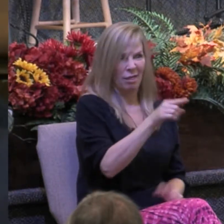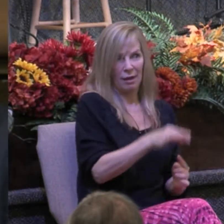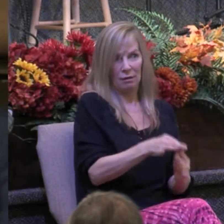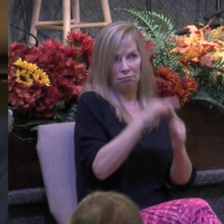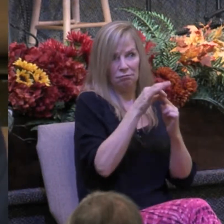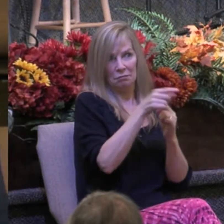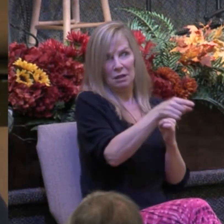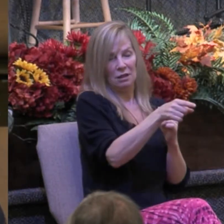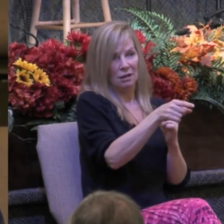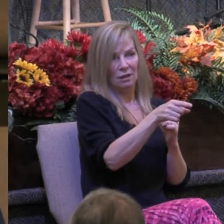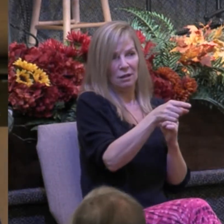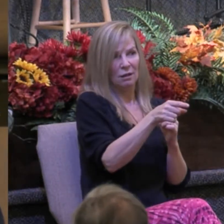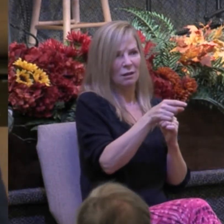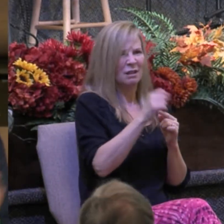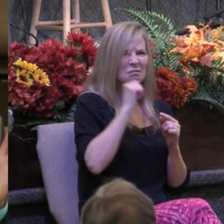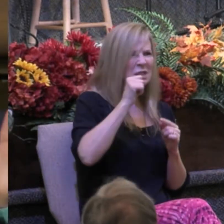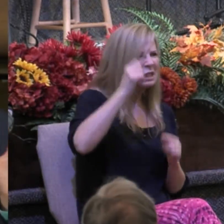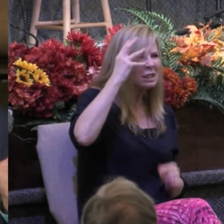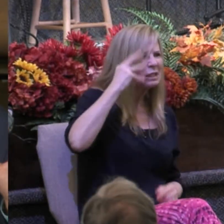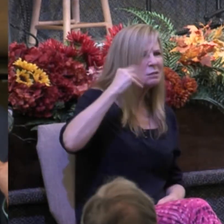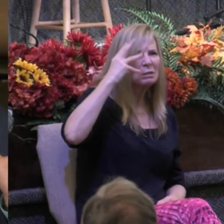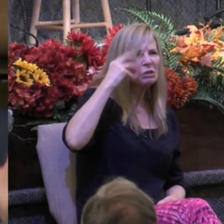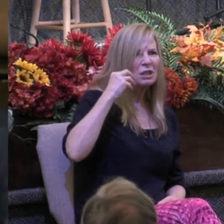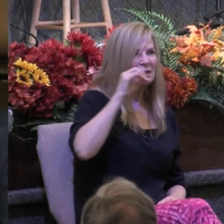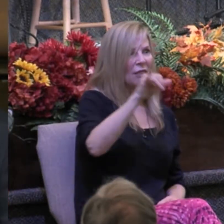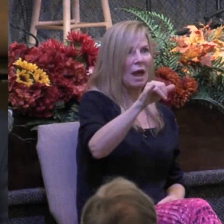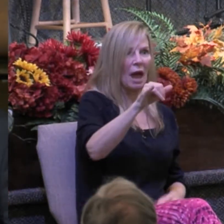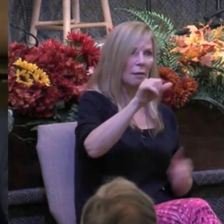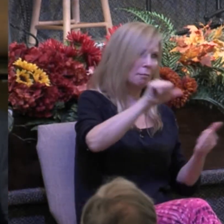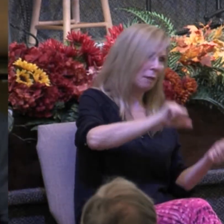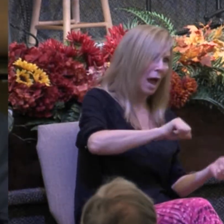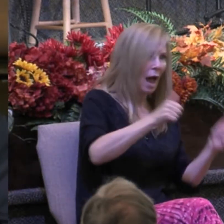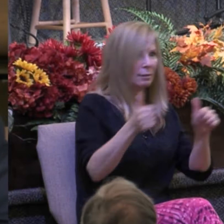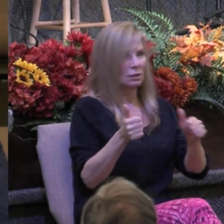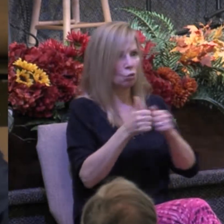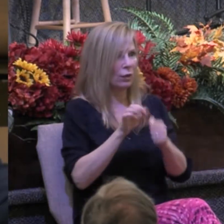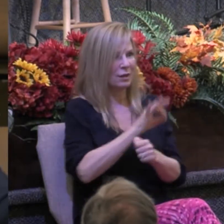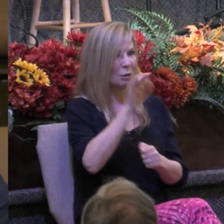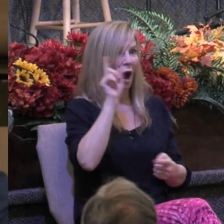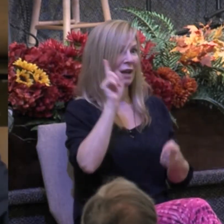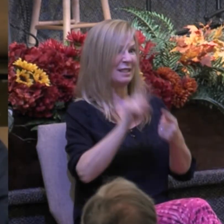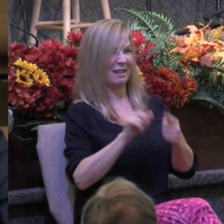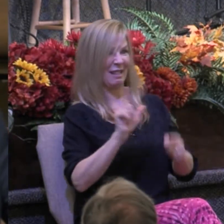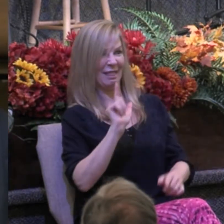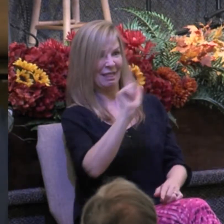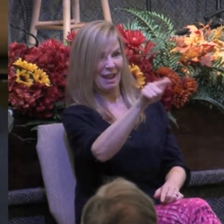that they didn't experience this baptism with the Spirit until after